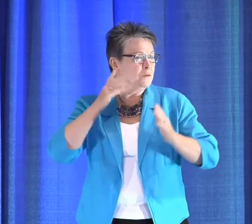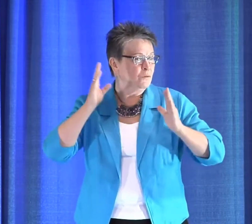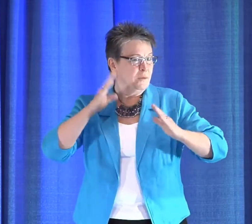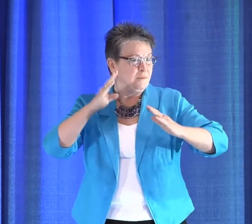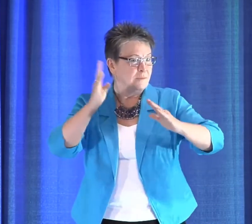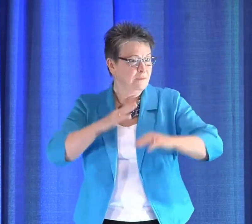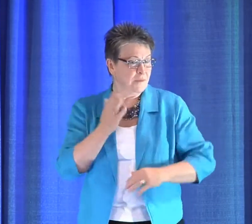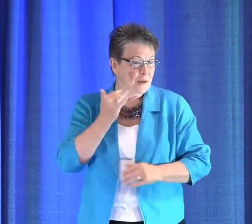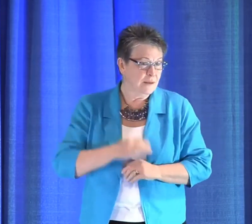was hearing.